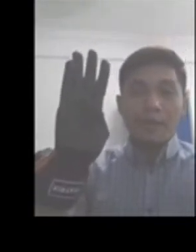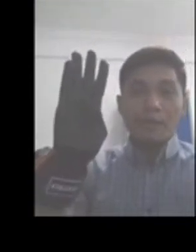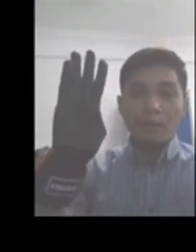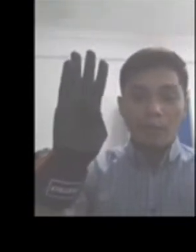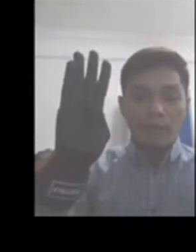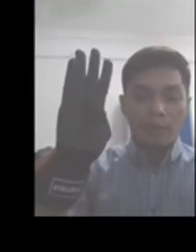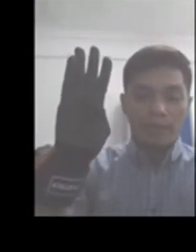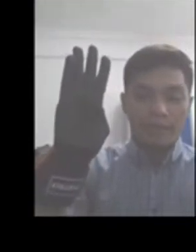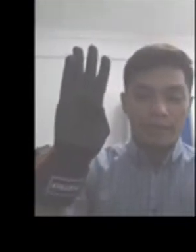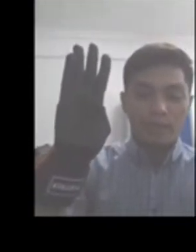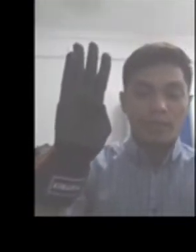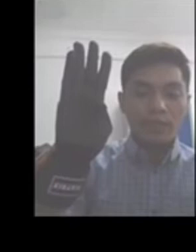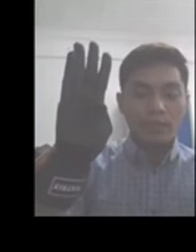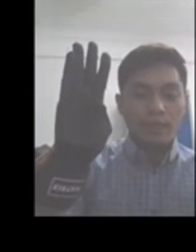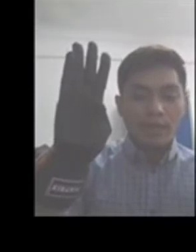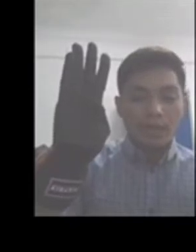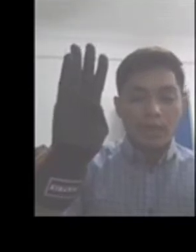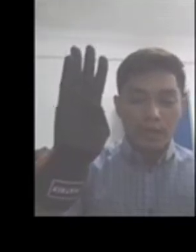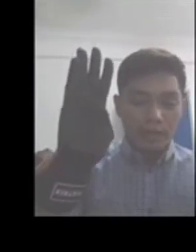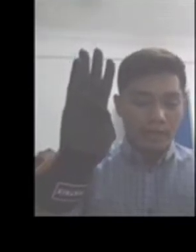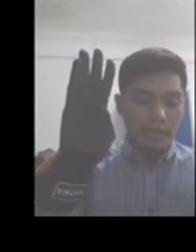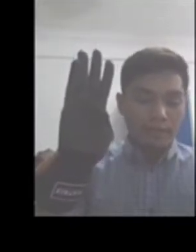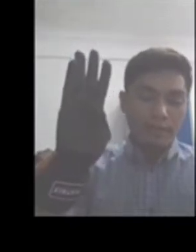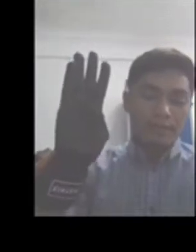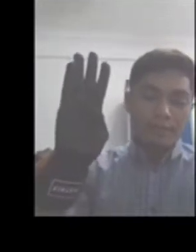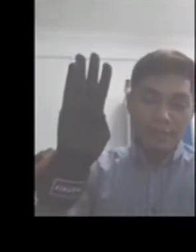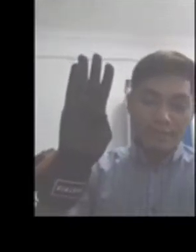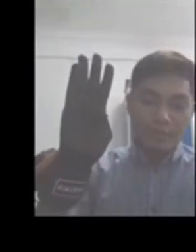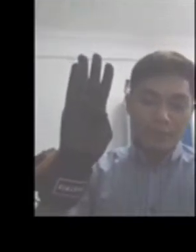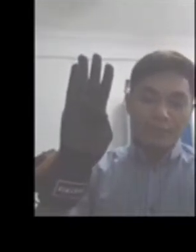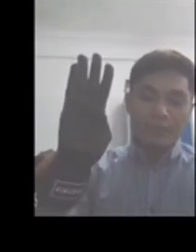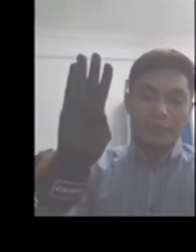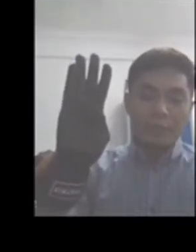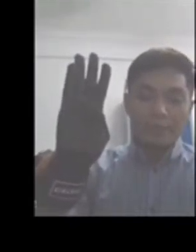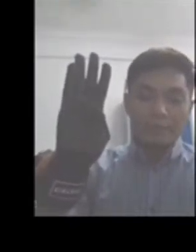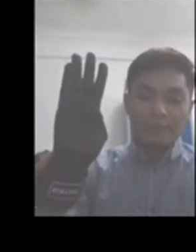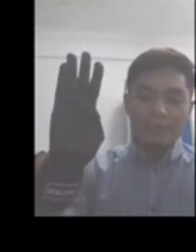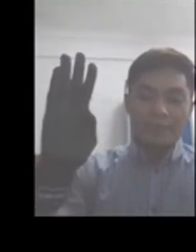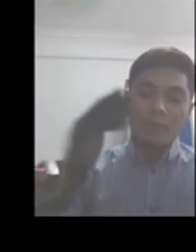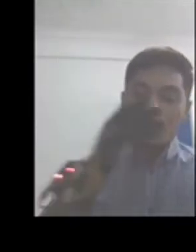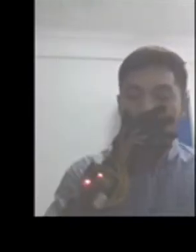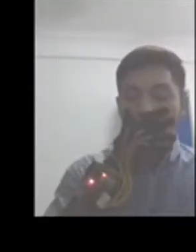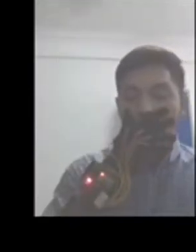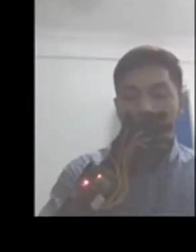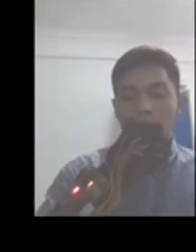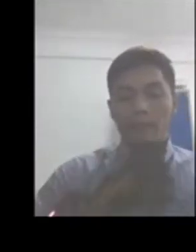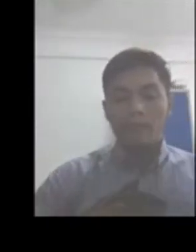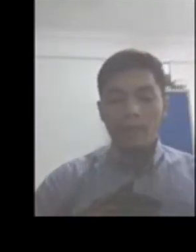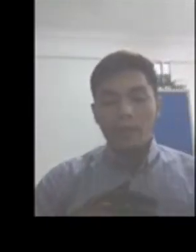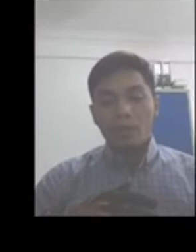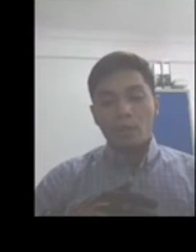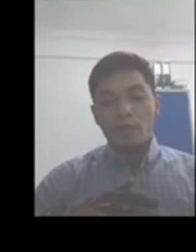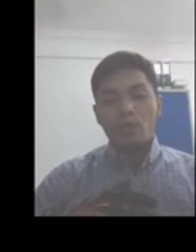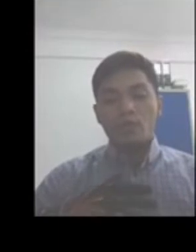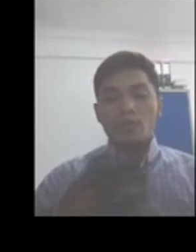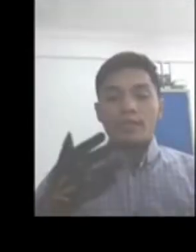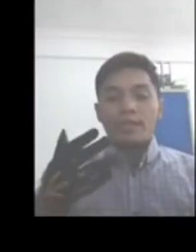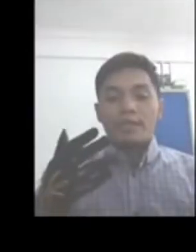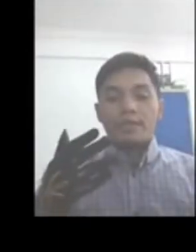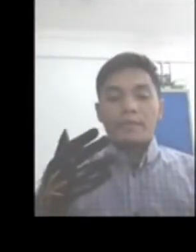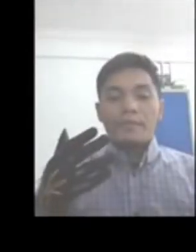Yes, the mobile application show the correct result, which is B. So